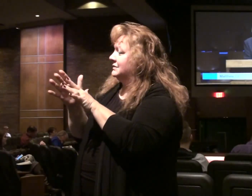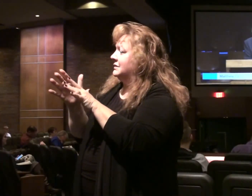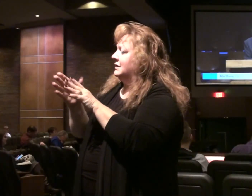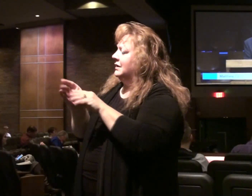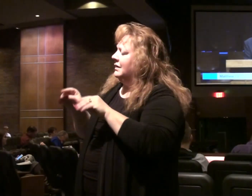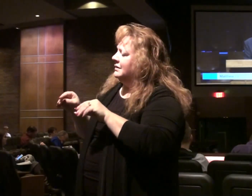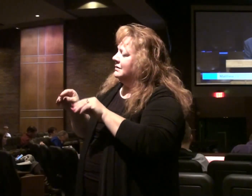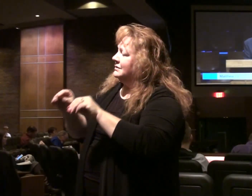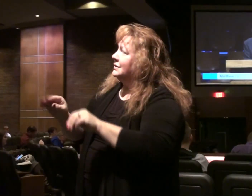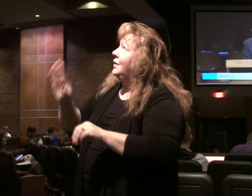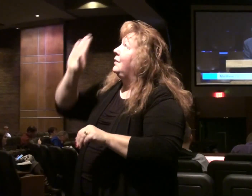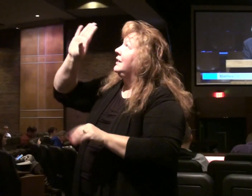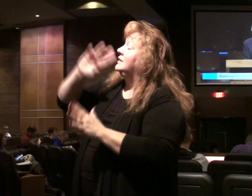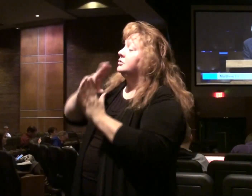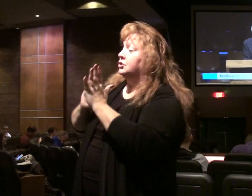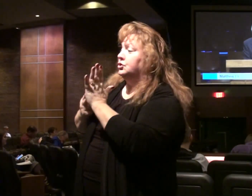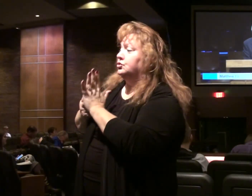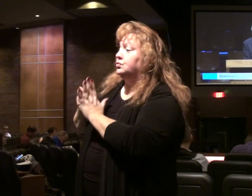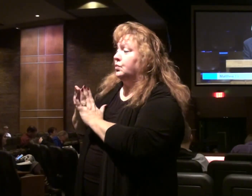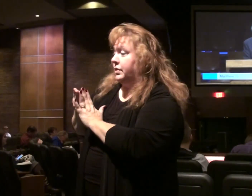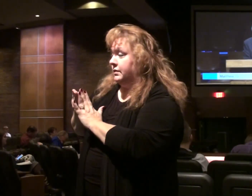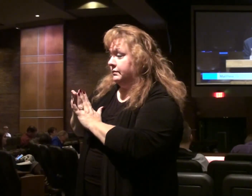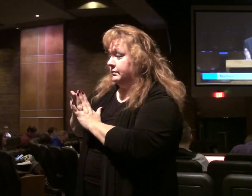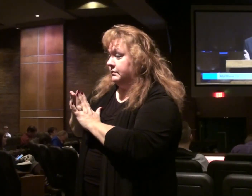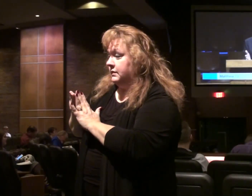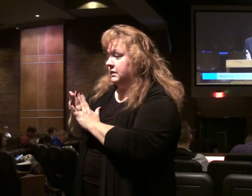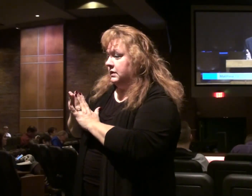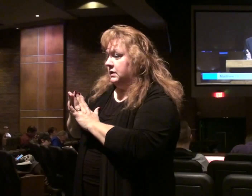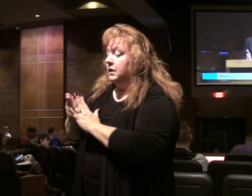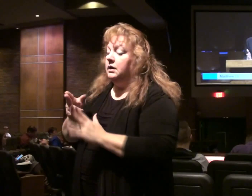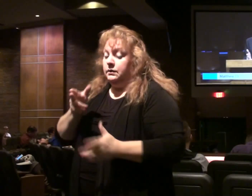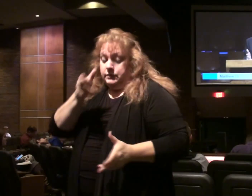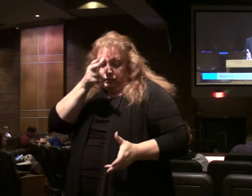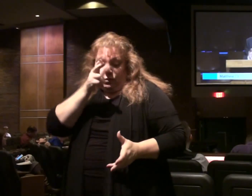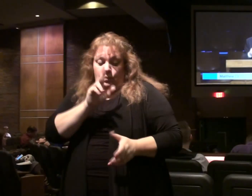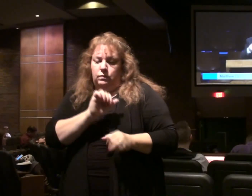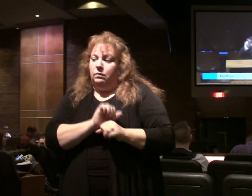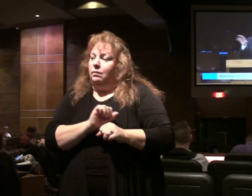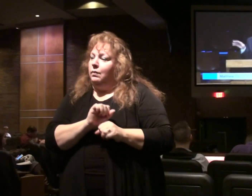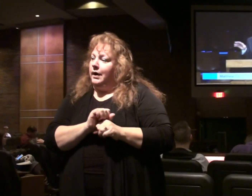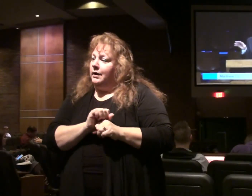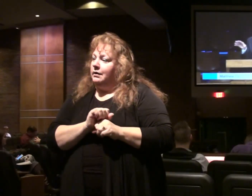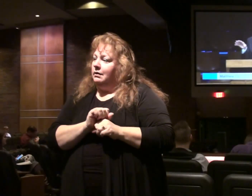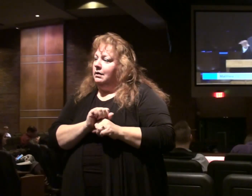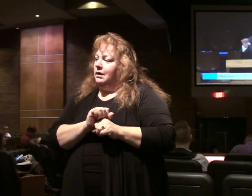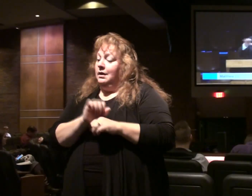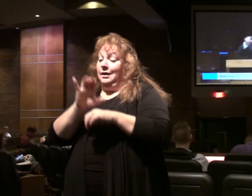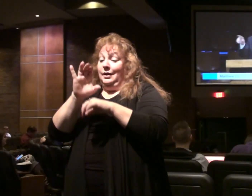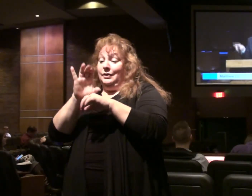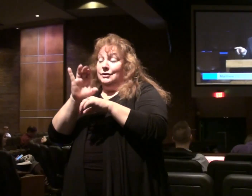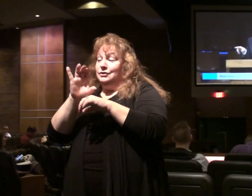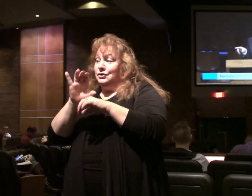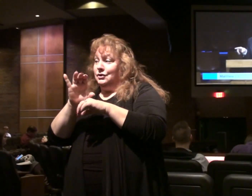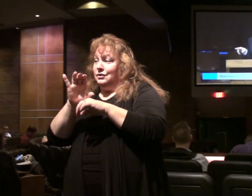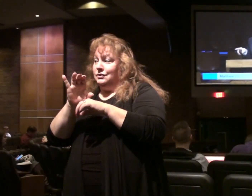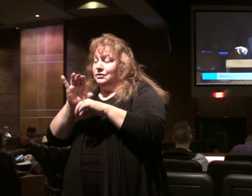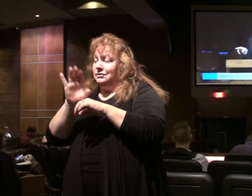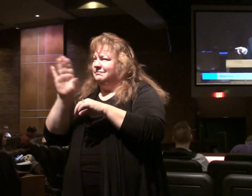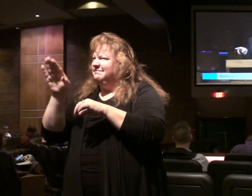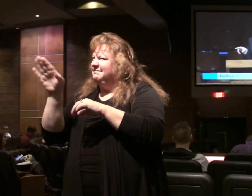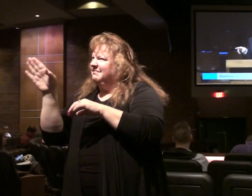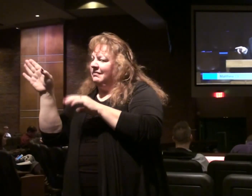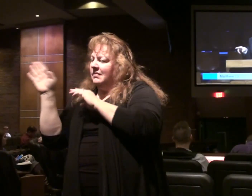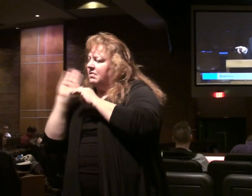will sow his truth. They know where the devil's going to work. Turns the church and believers away from the truth